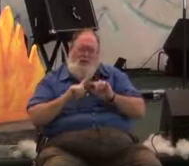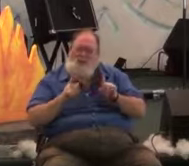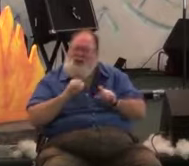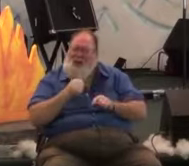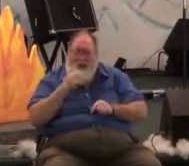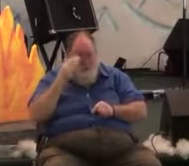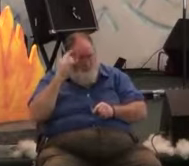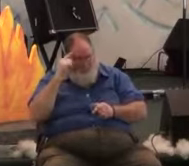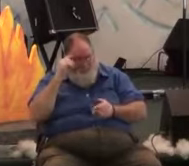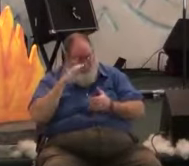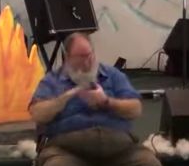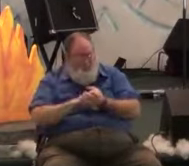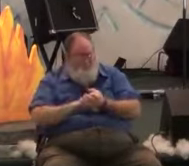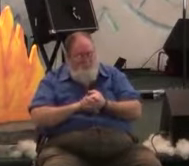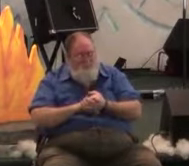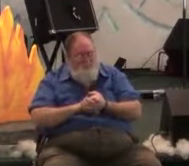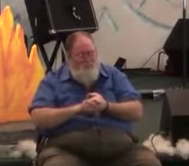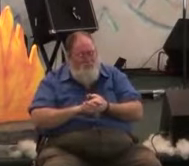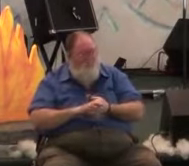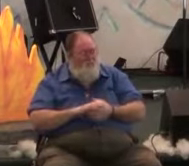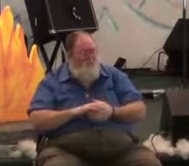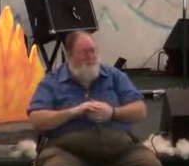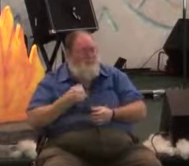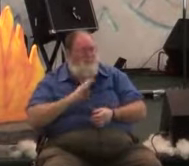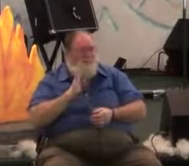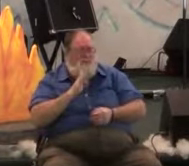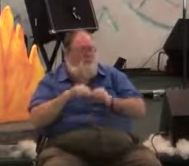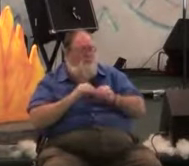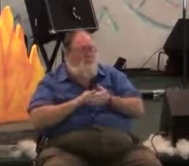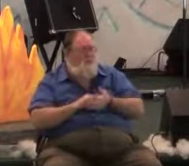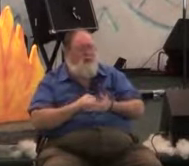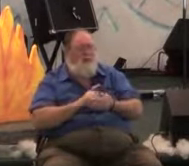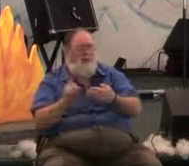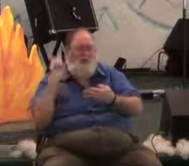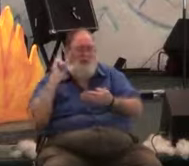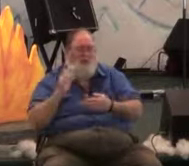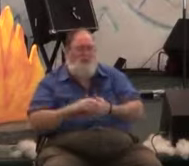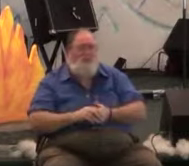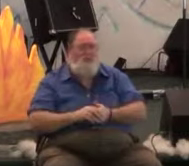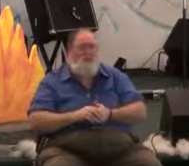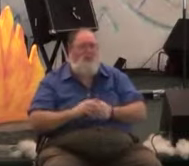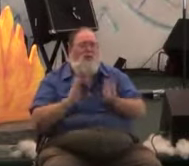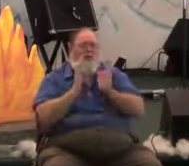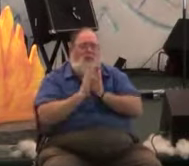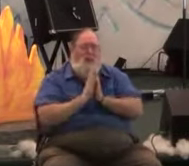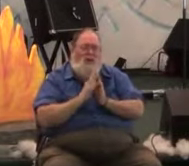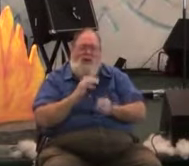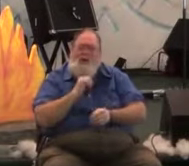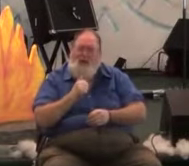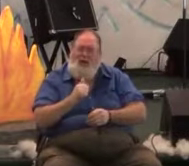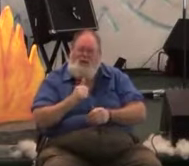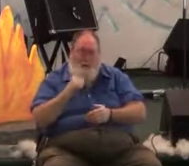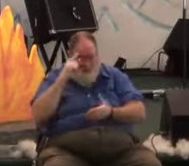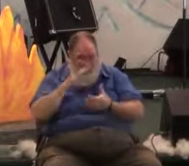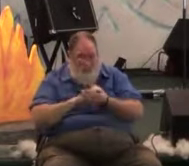think maybe Pat has that up there. We talked about that last week. Praying and not believing that it will